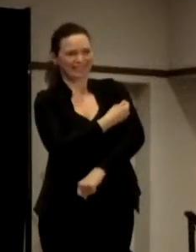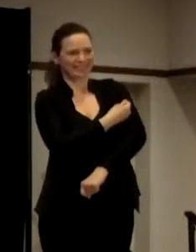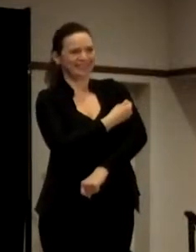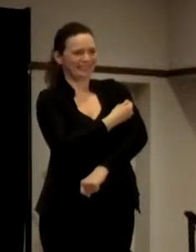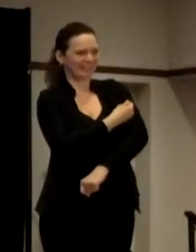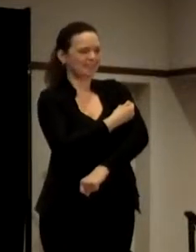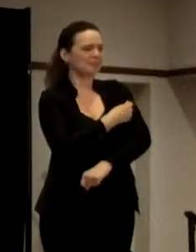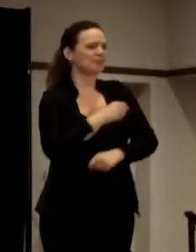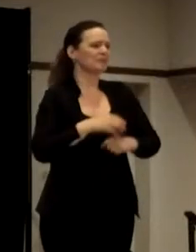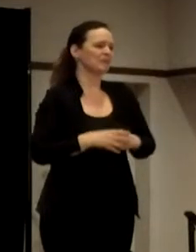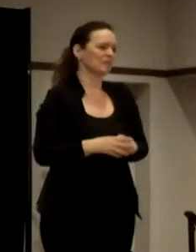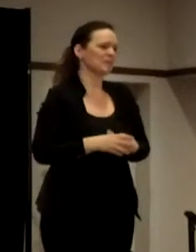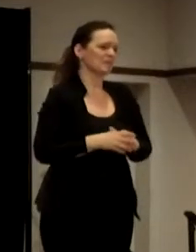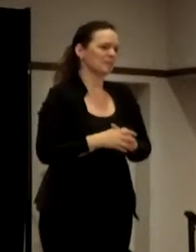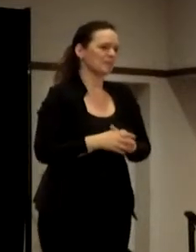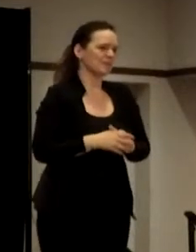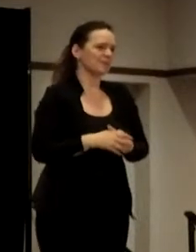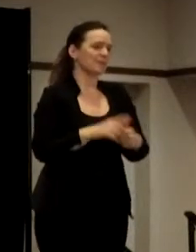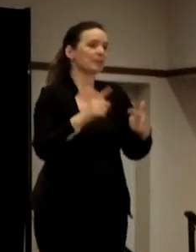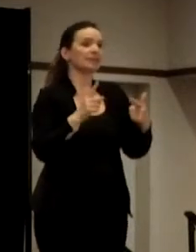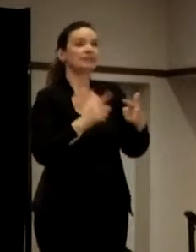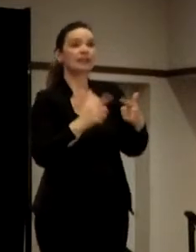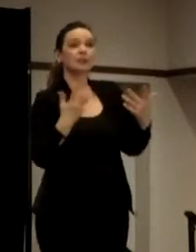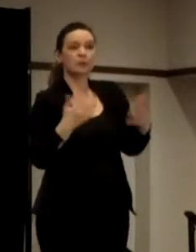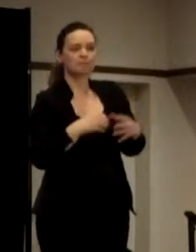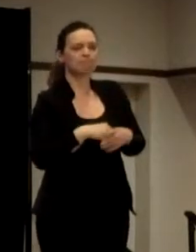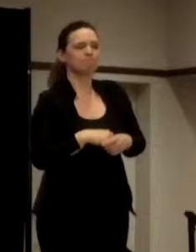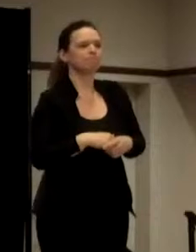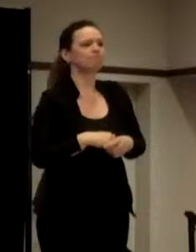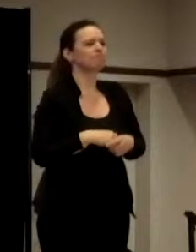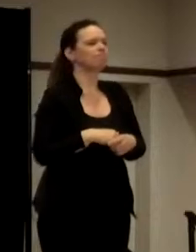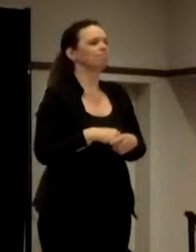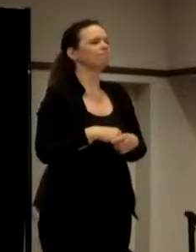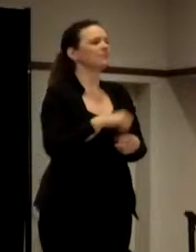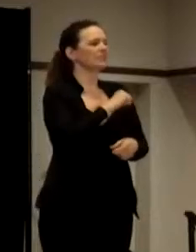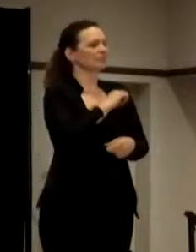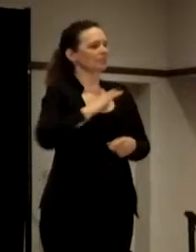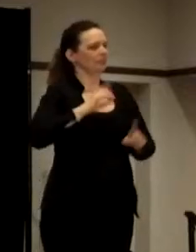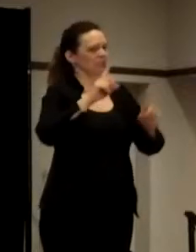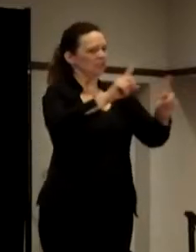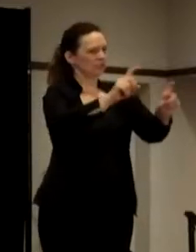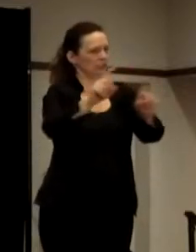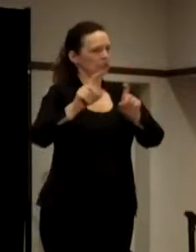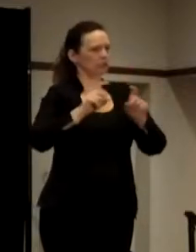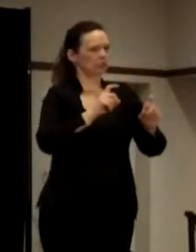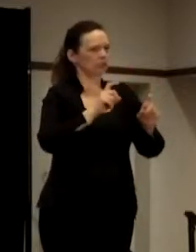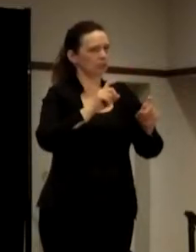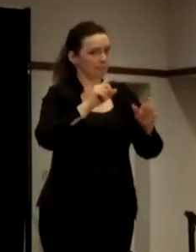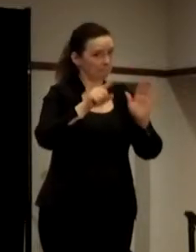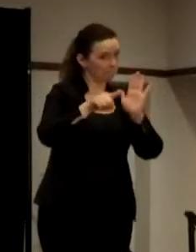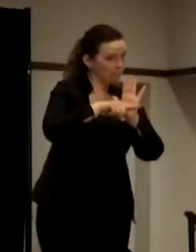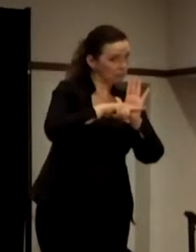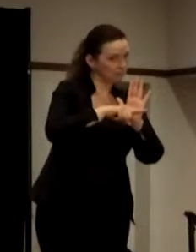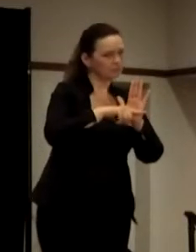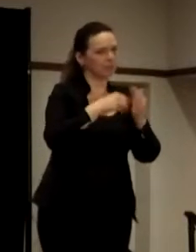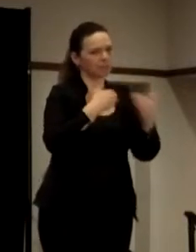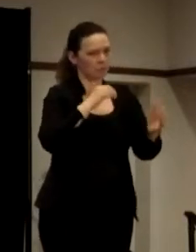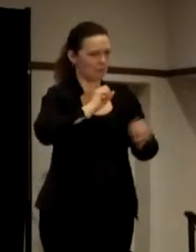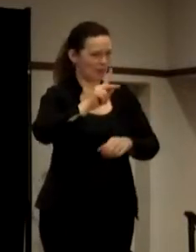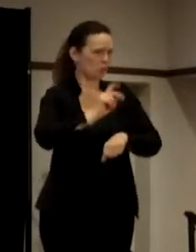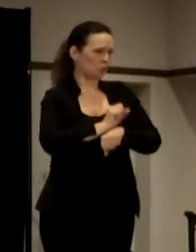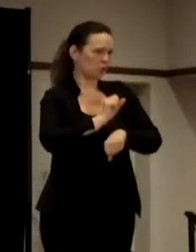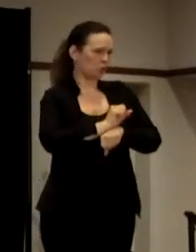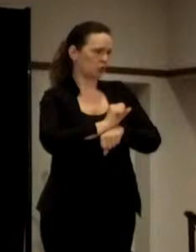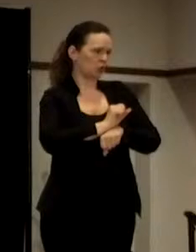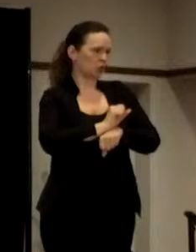are doing, the employees are getting tested before they come back. We're offering testing during the week. We've